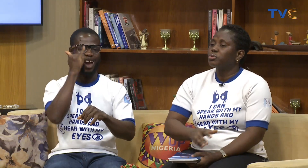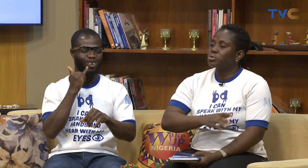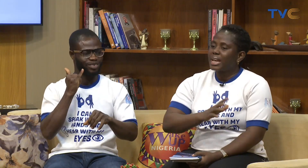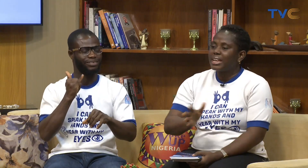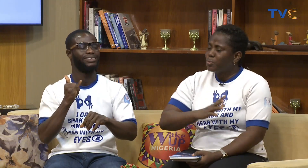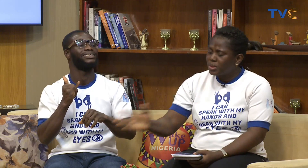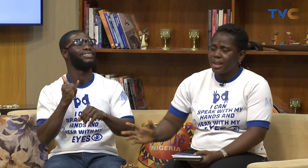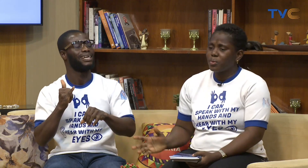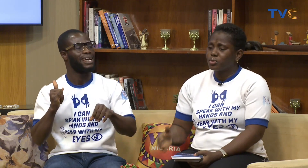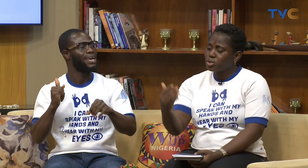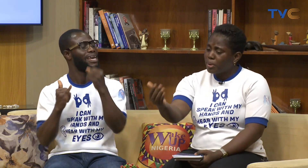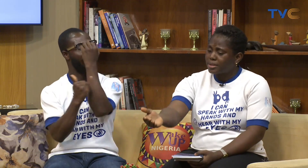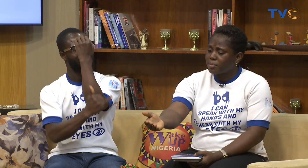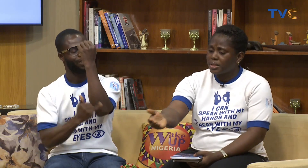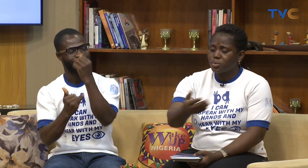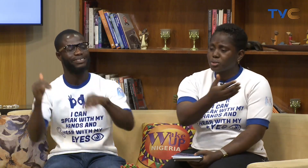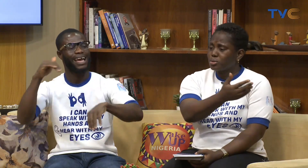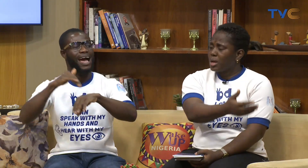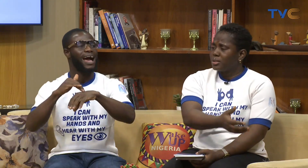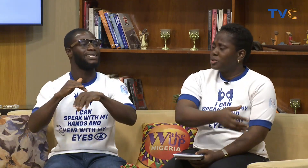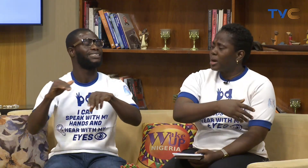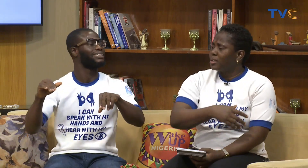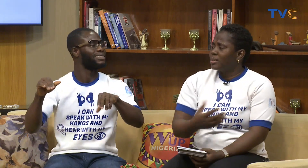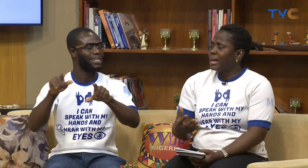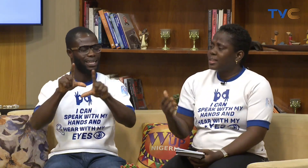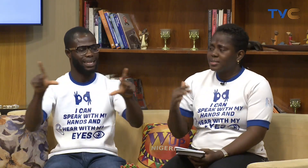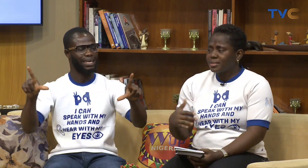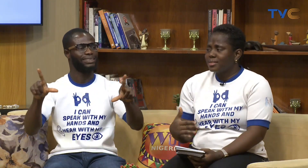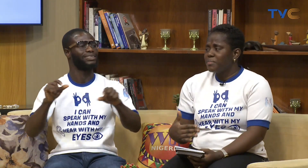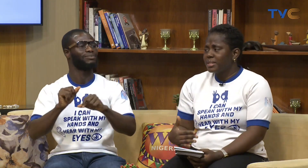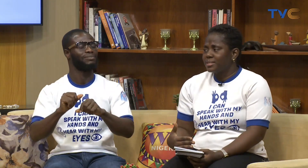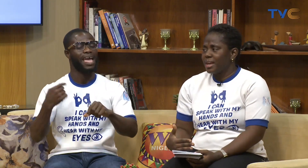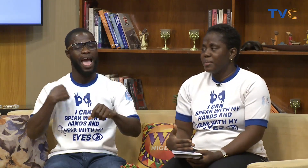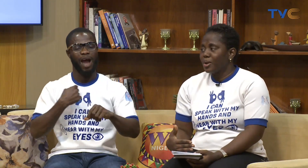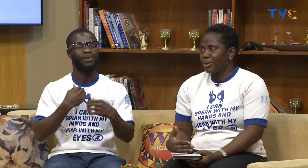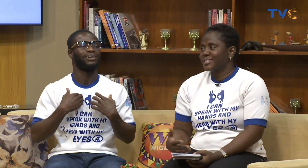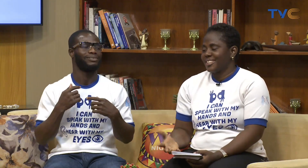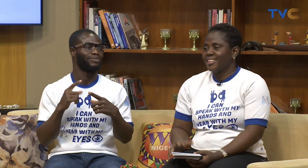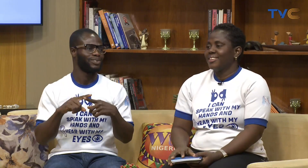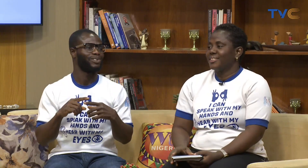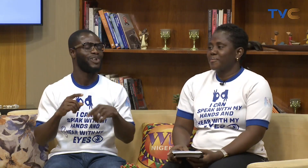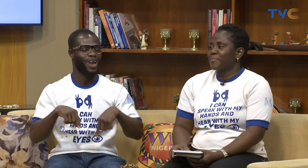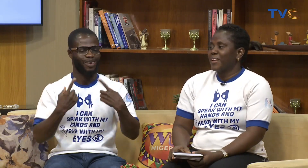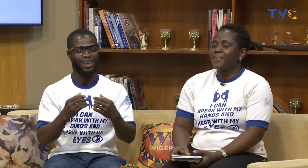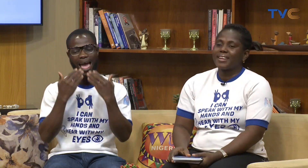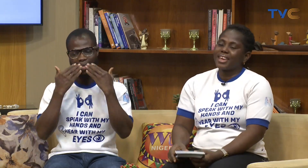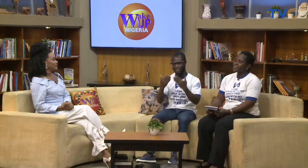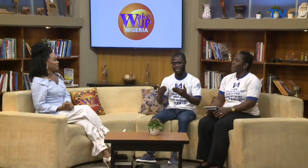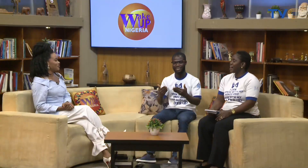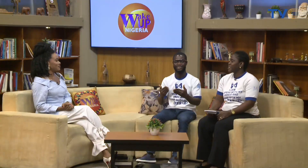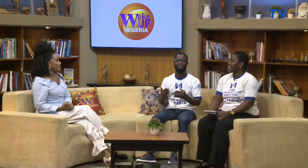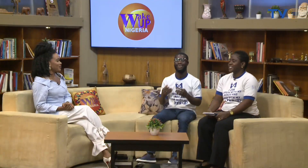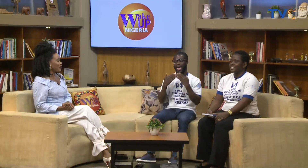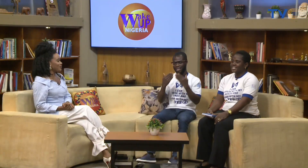deaf should be able to sign with anyone. You want to buy something, you want to, you know, and this limits them a lot. Yes, I know. Thank you so much. All right, thank you